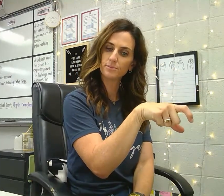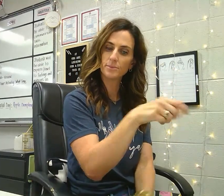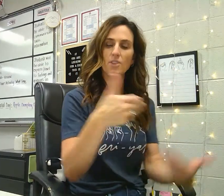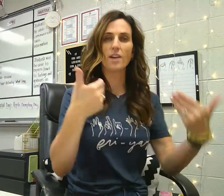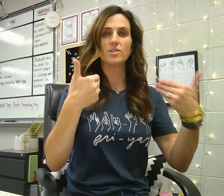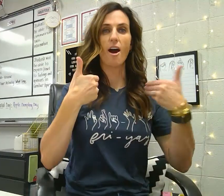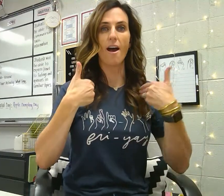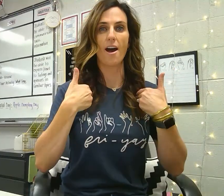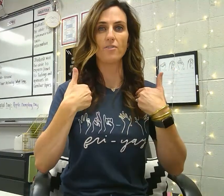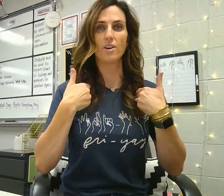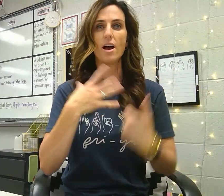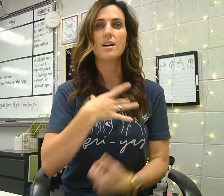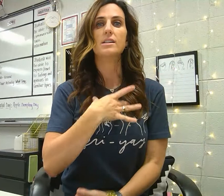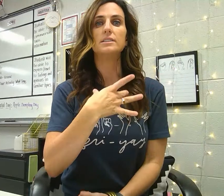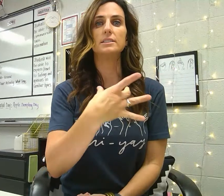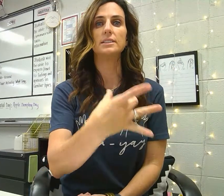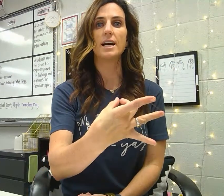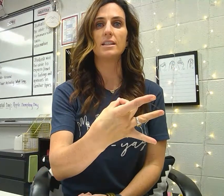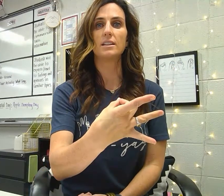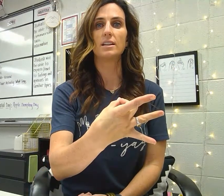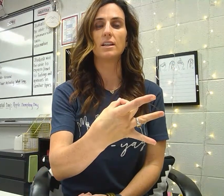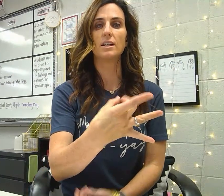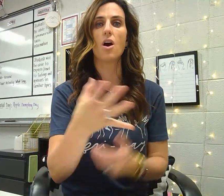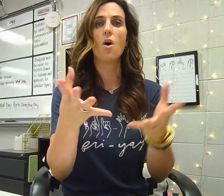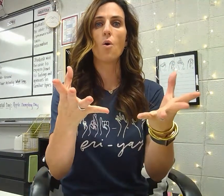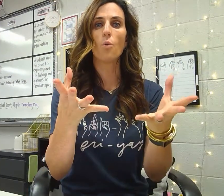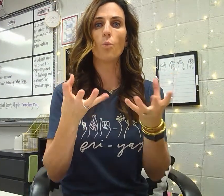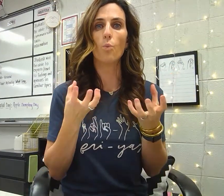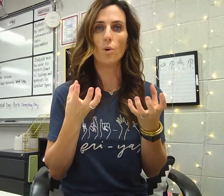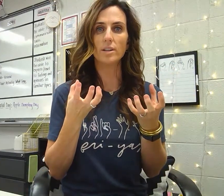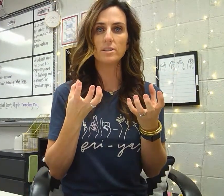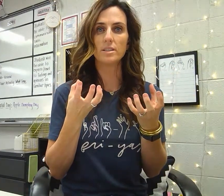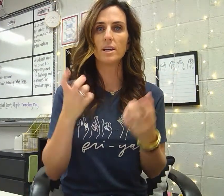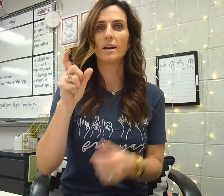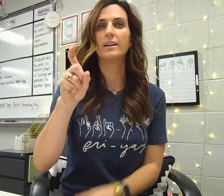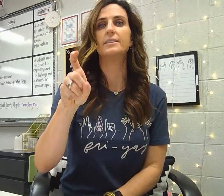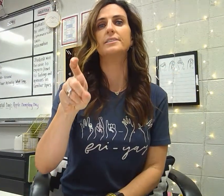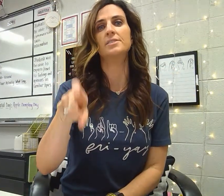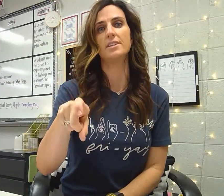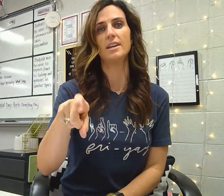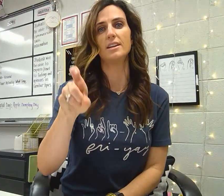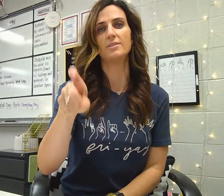So that's have, like, want, need.